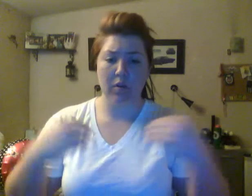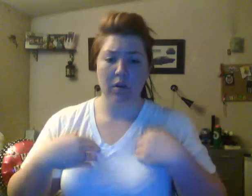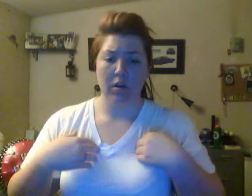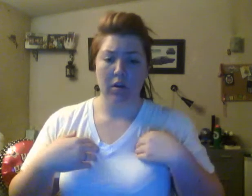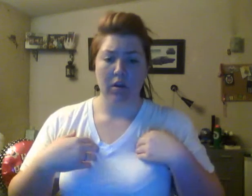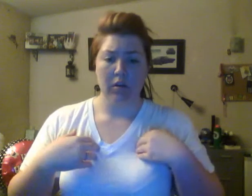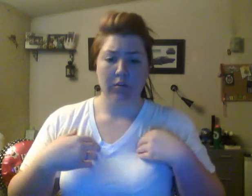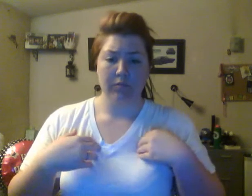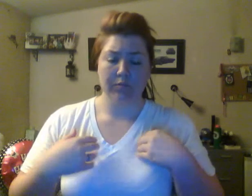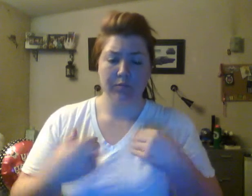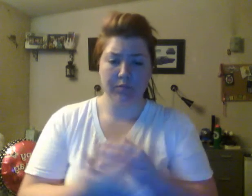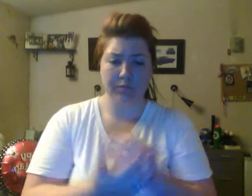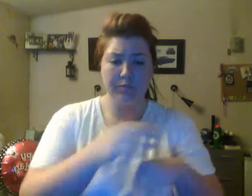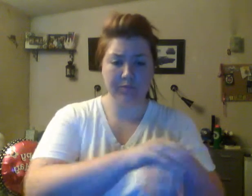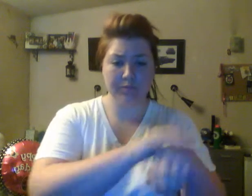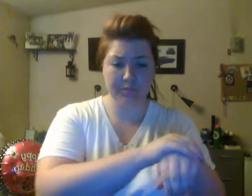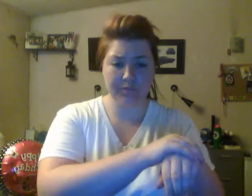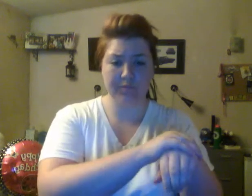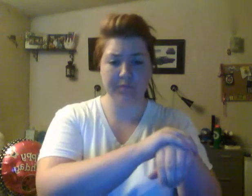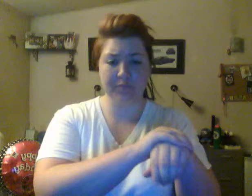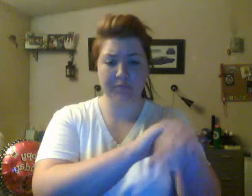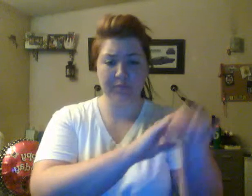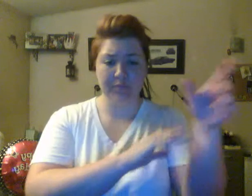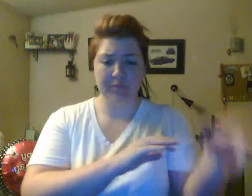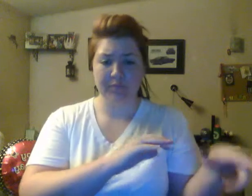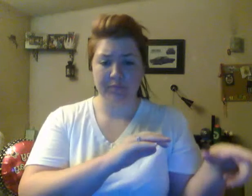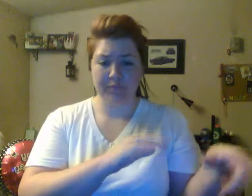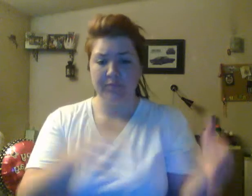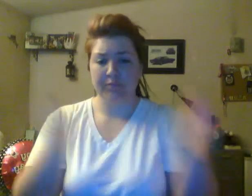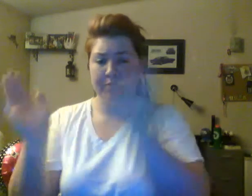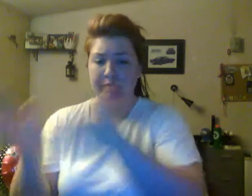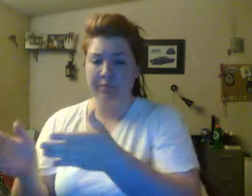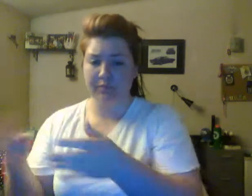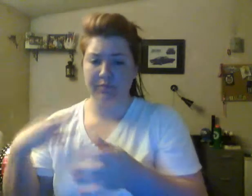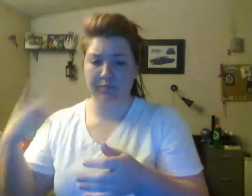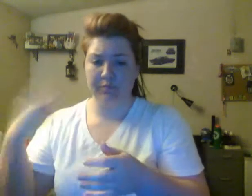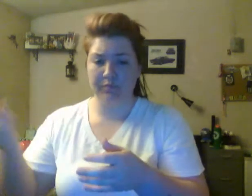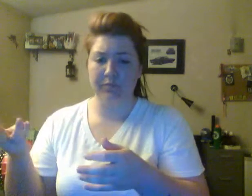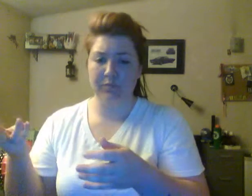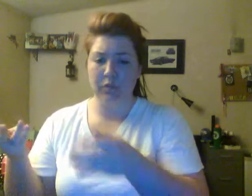Washington's group. So you can put 2 columns on your paper. Don't have to be long columns.